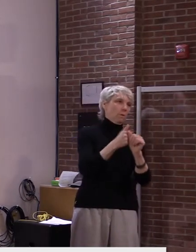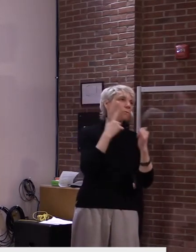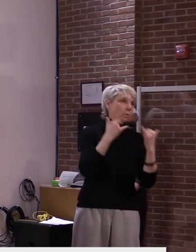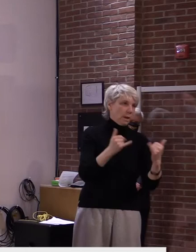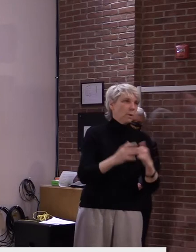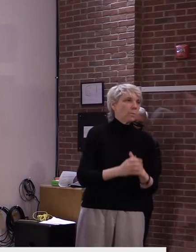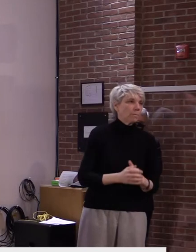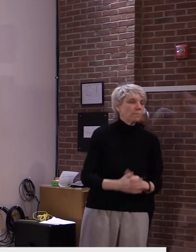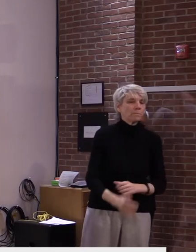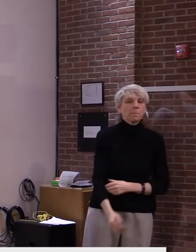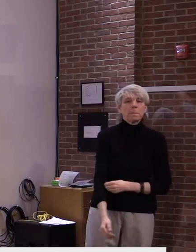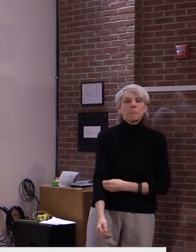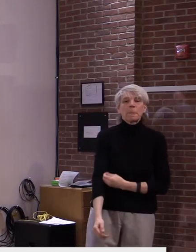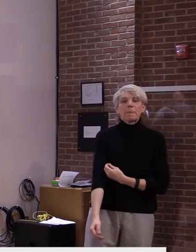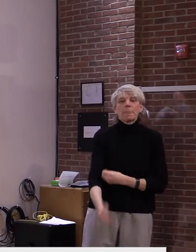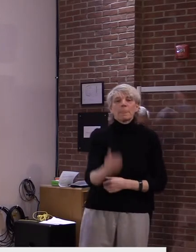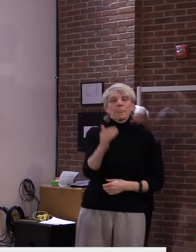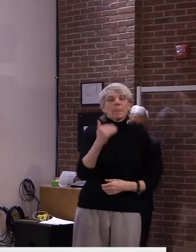Avery, WCAX.